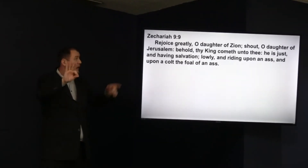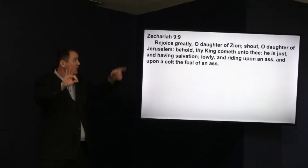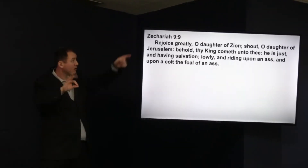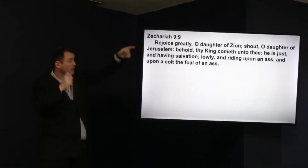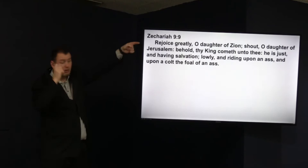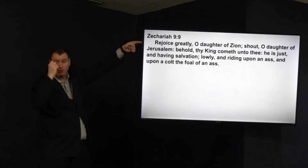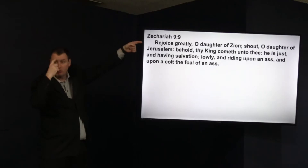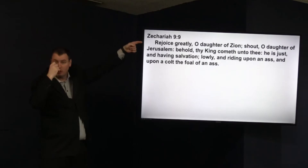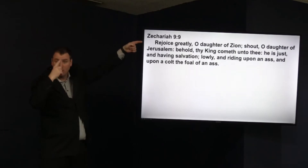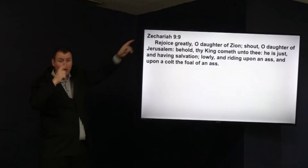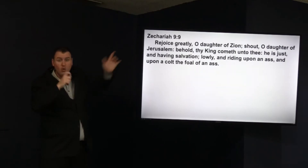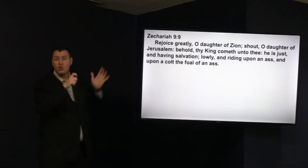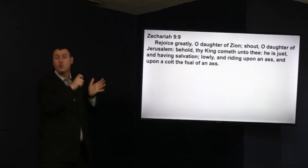9.